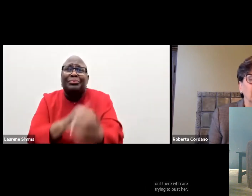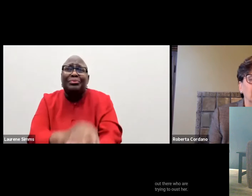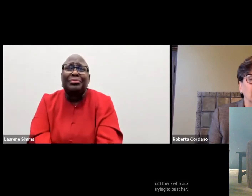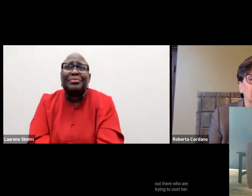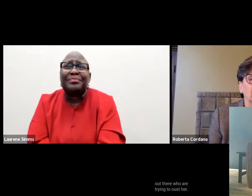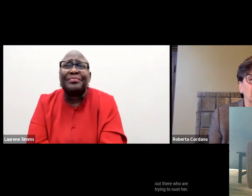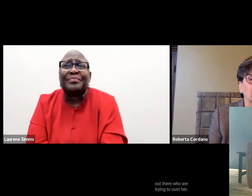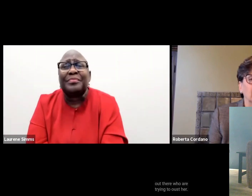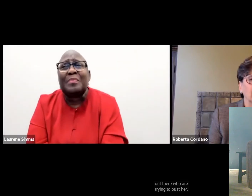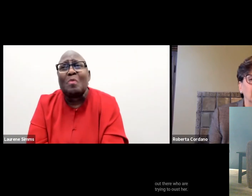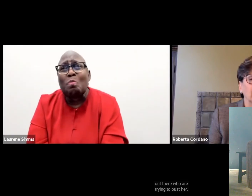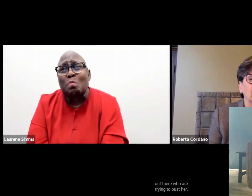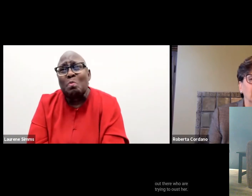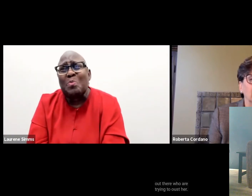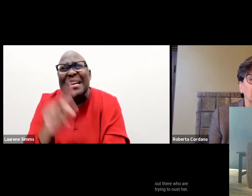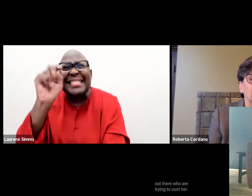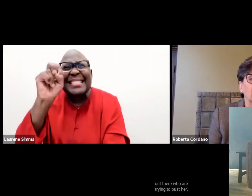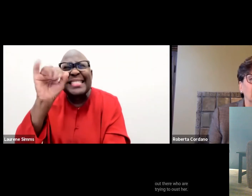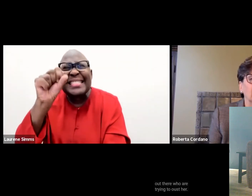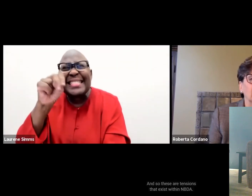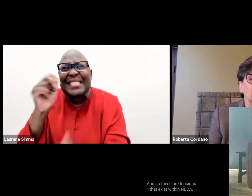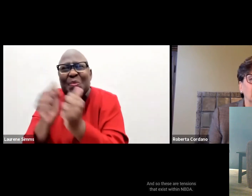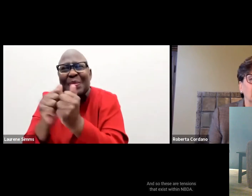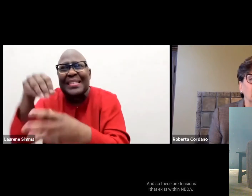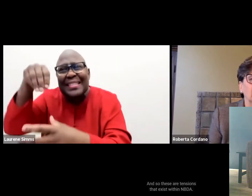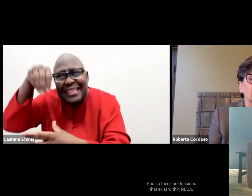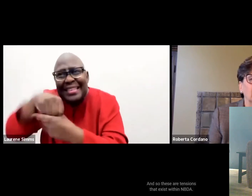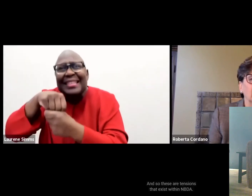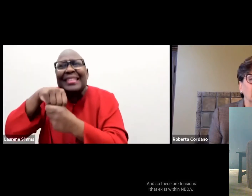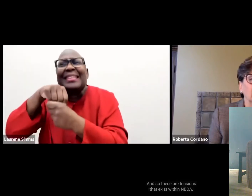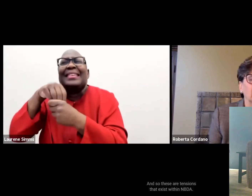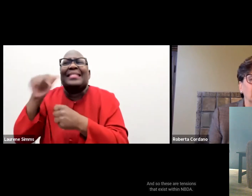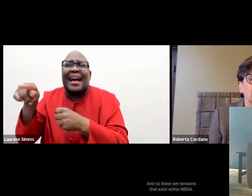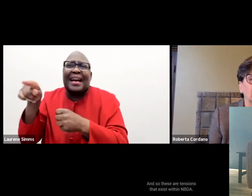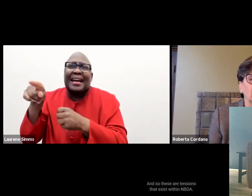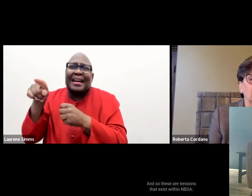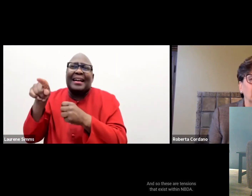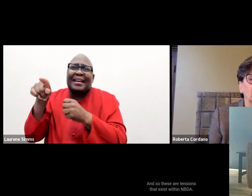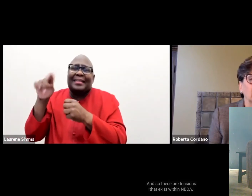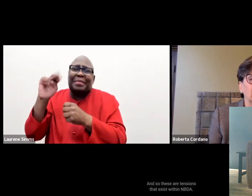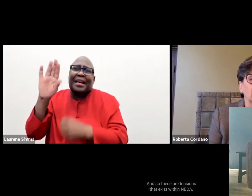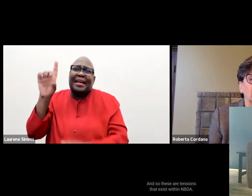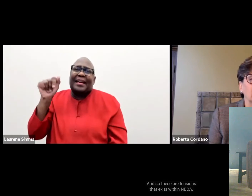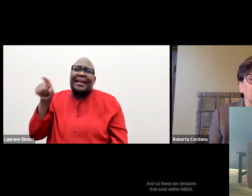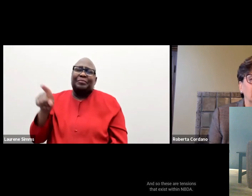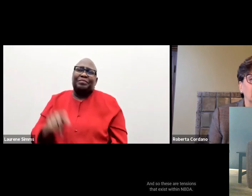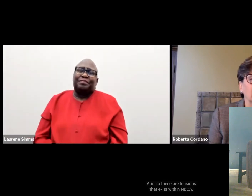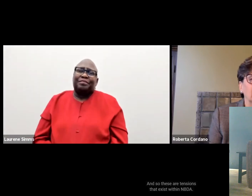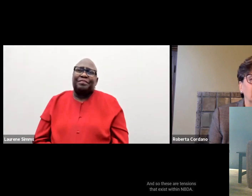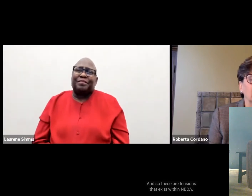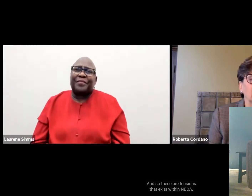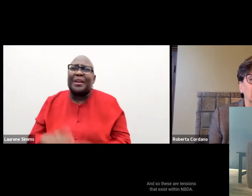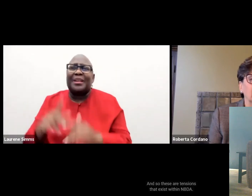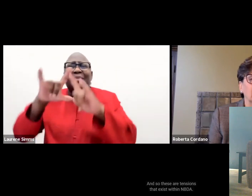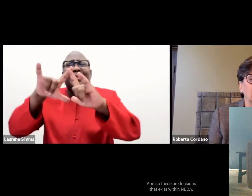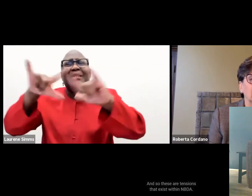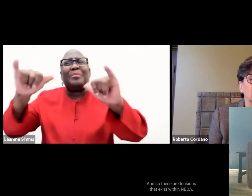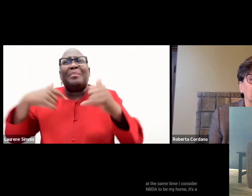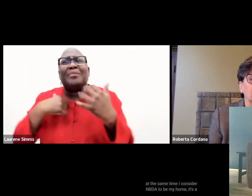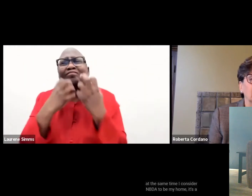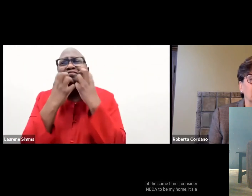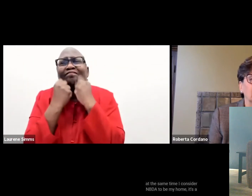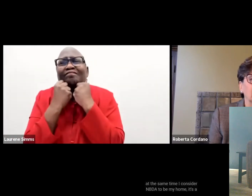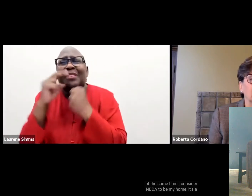individuals out there who are trying to oust her. And these tensions that will exist in